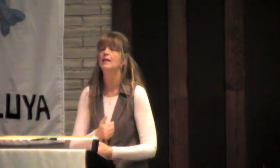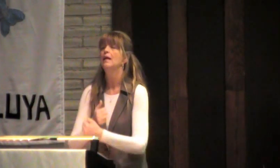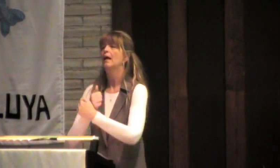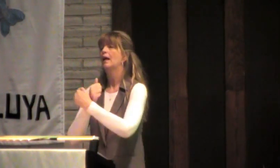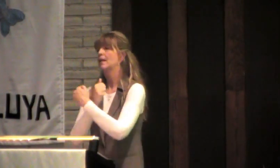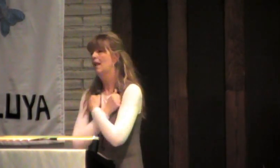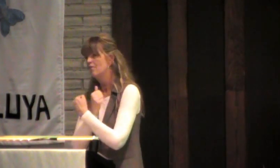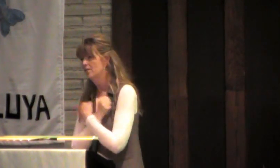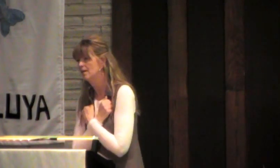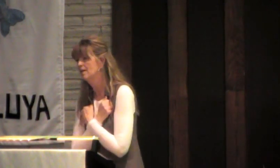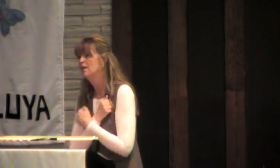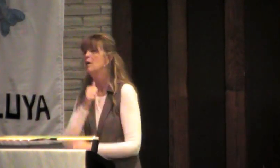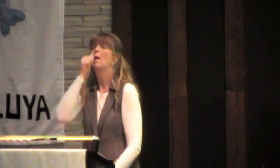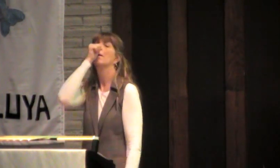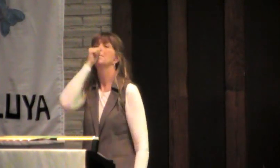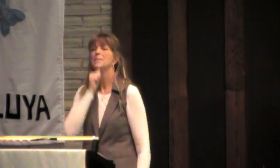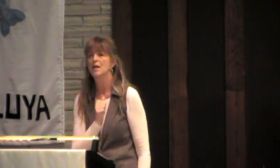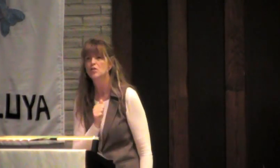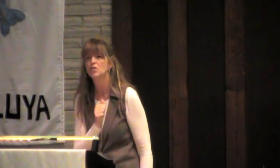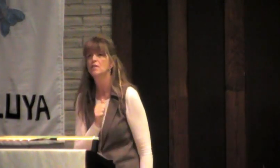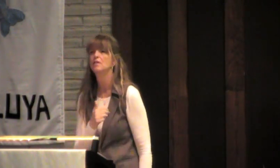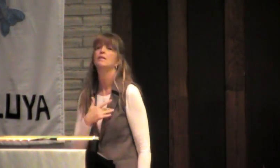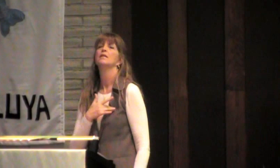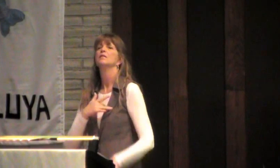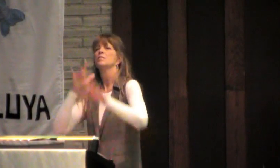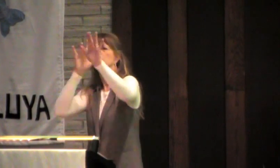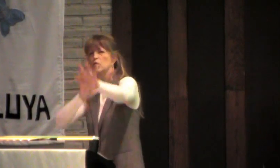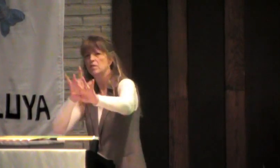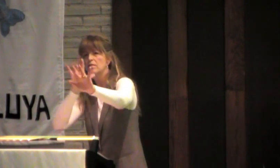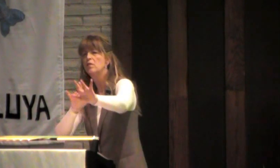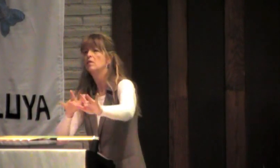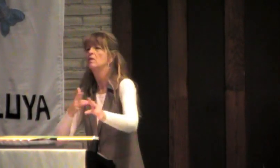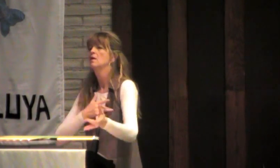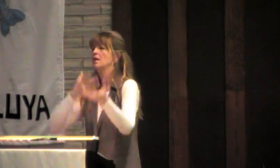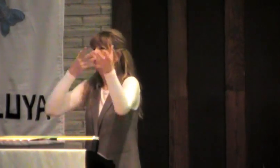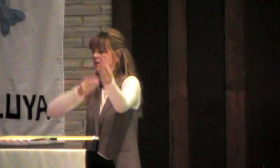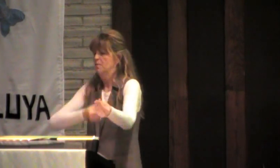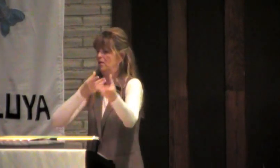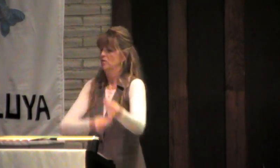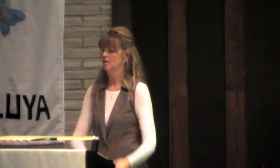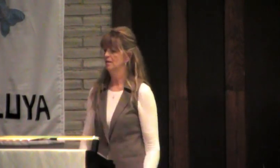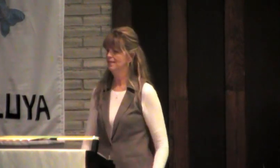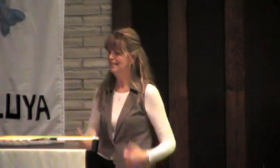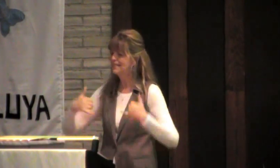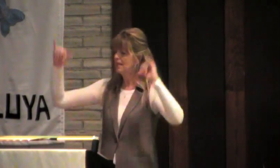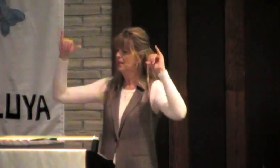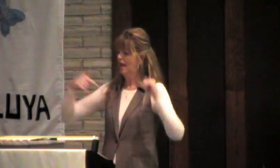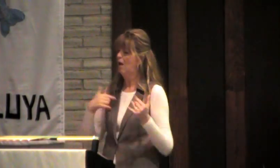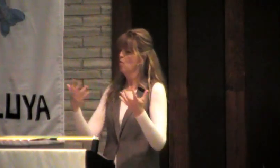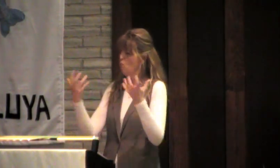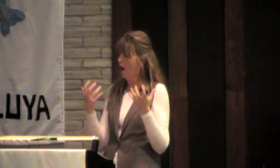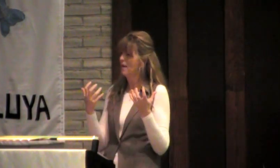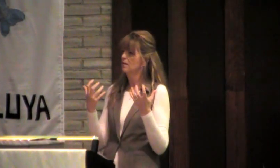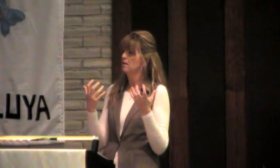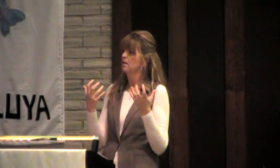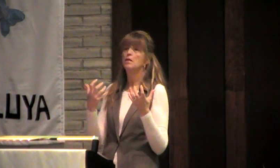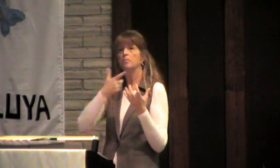to be kind and loving and patient and merciful and compassionate. Still, I want